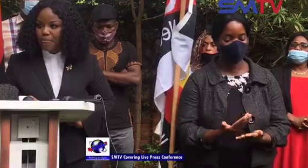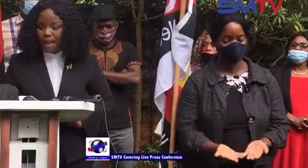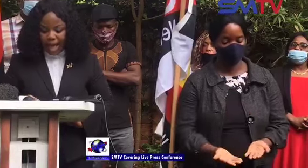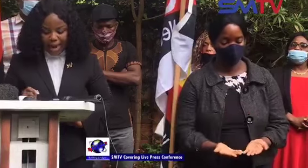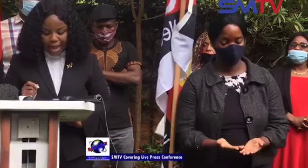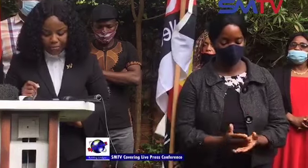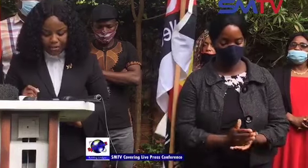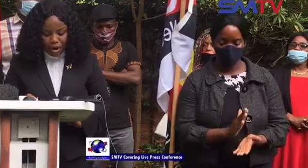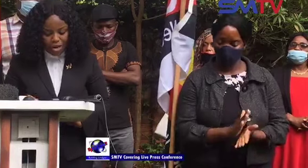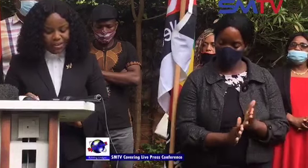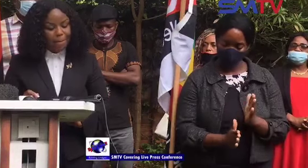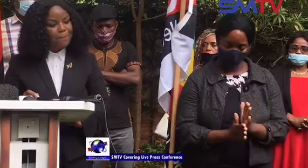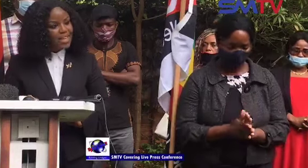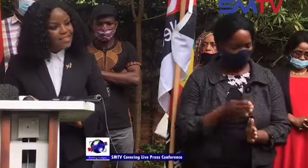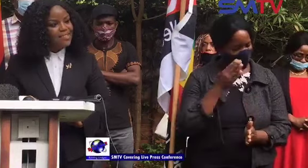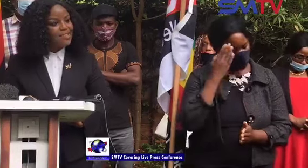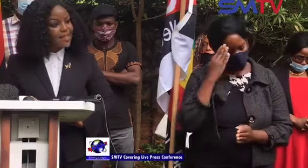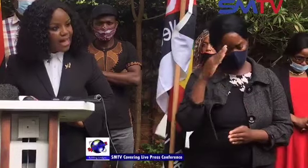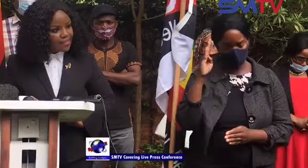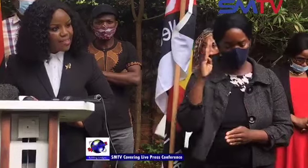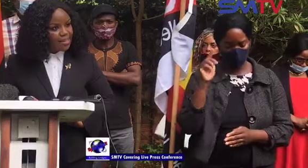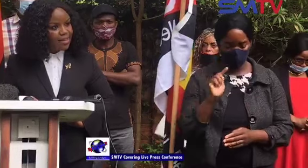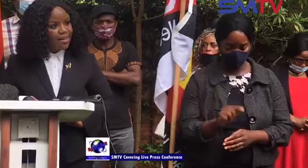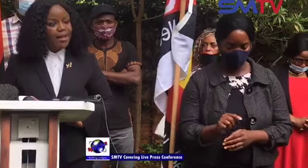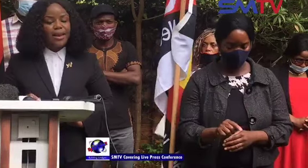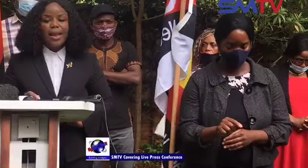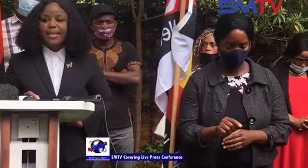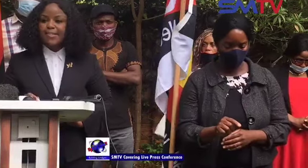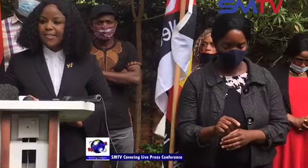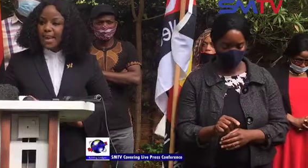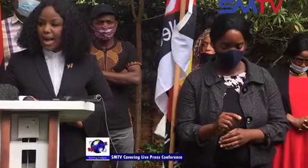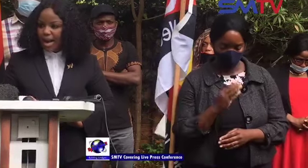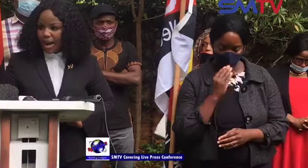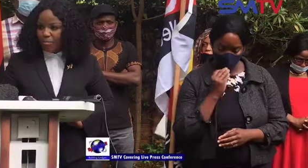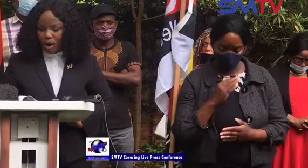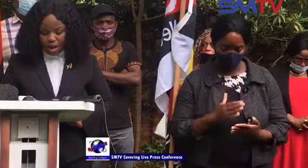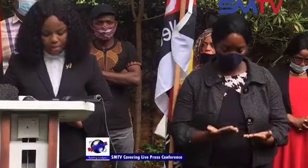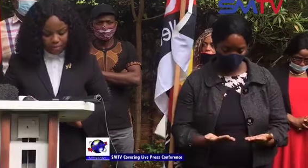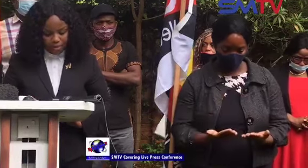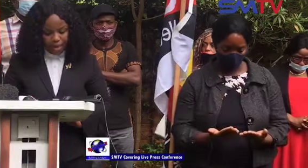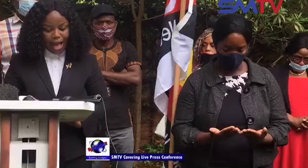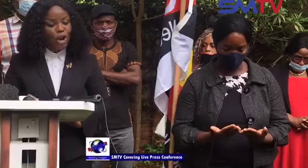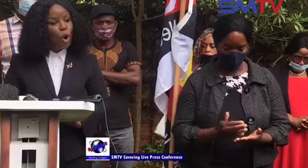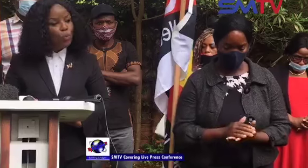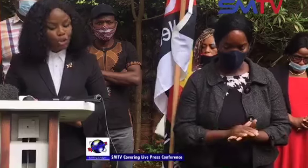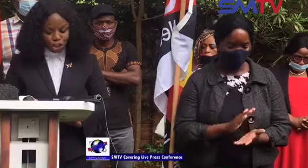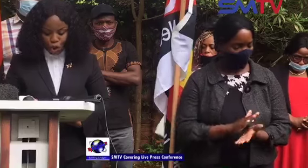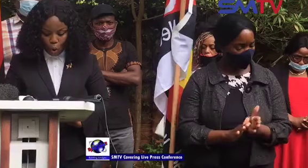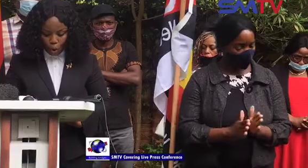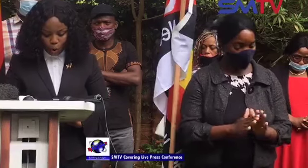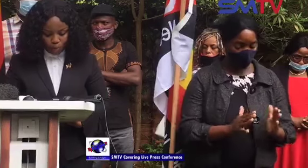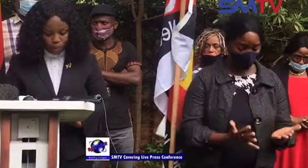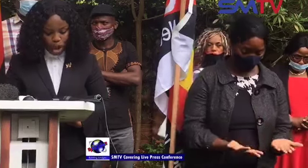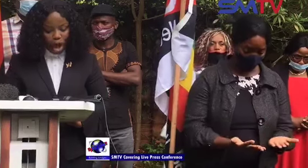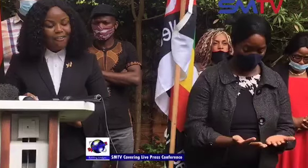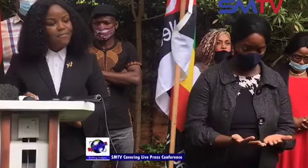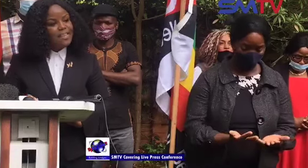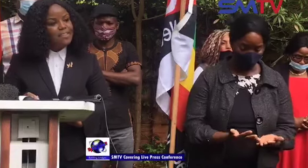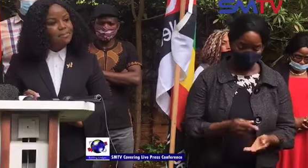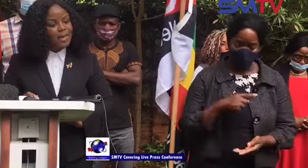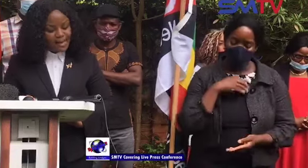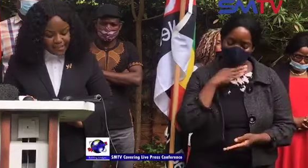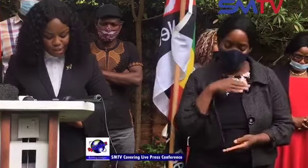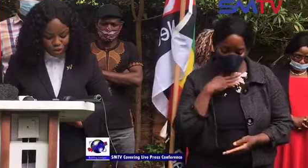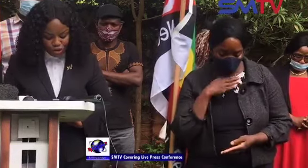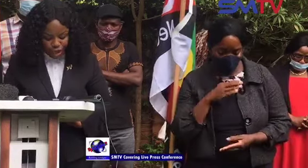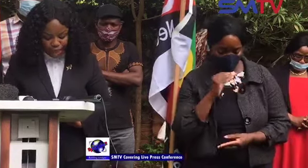corruption and have demanded a better society, like Tsitsitanga Rembwa and Hopeful Chingono, are